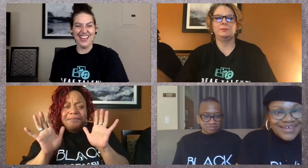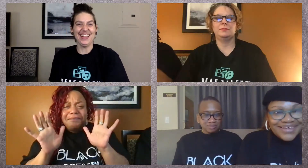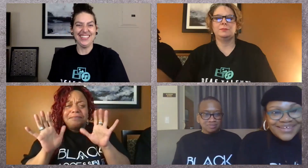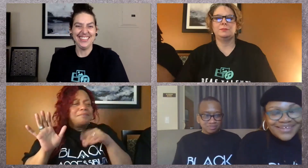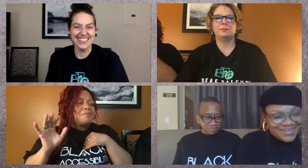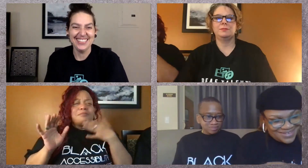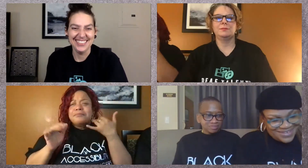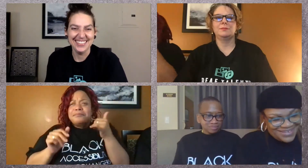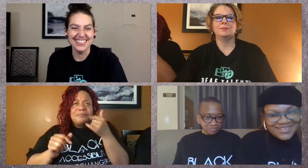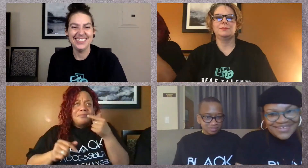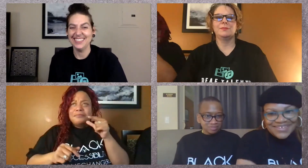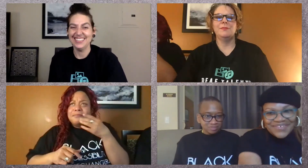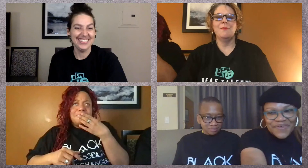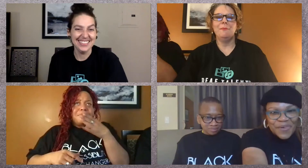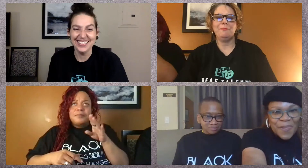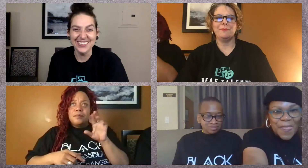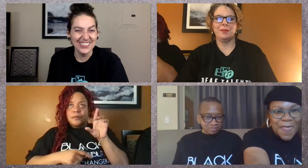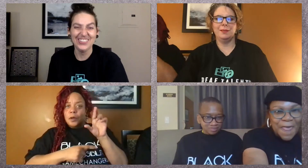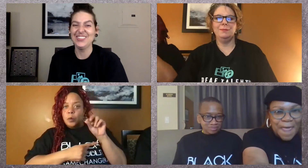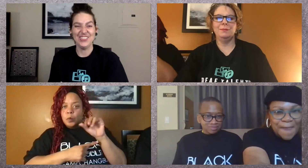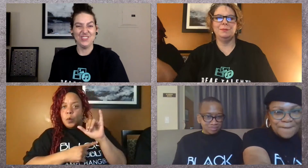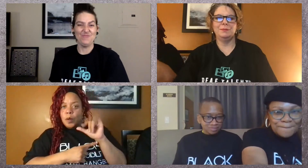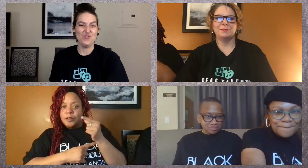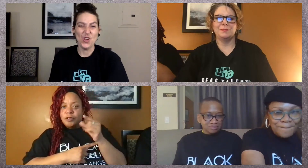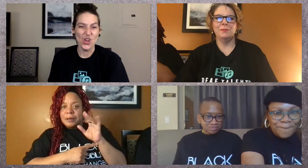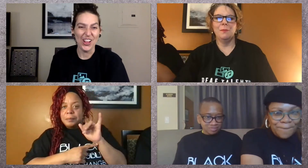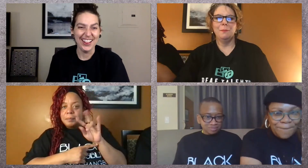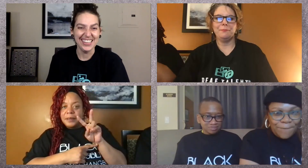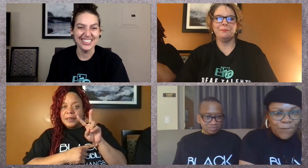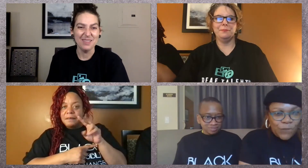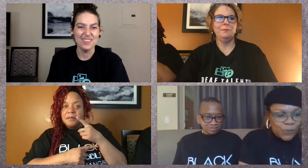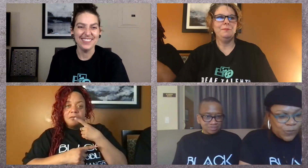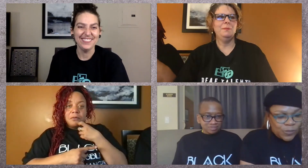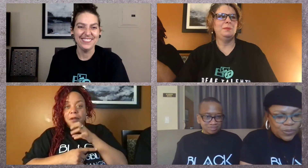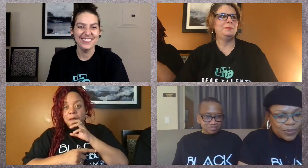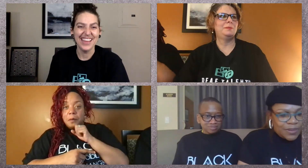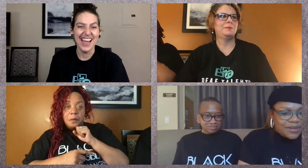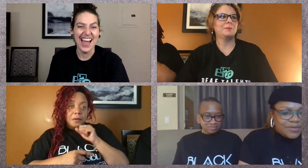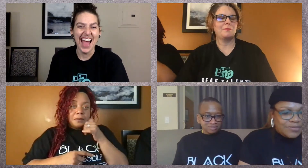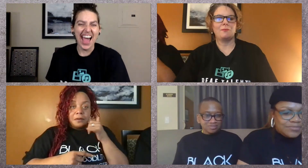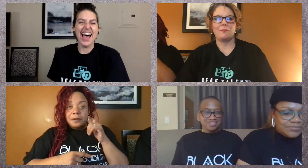It really doesn't matter the color of your skin, really. Blue, green,